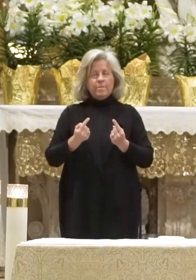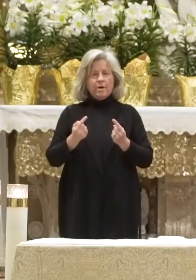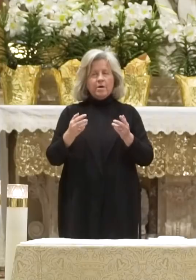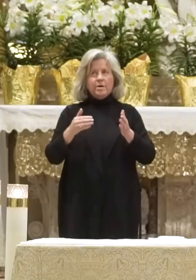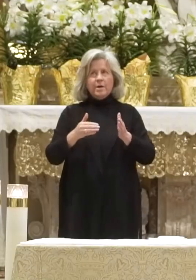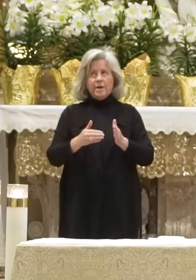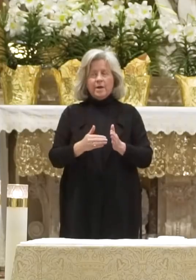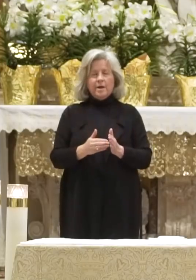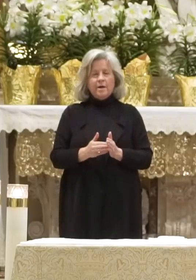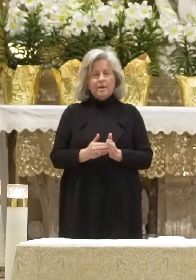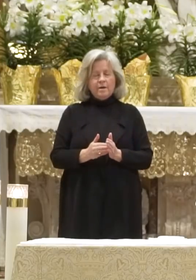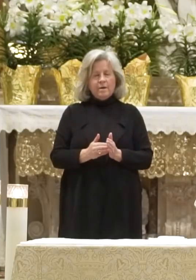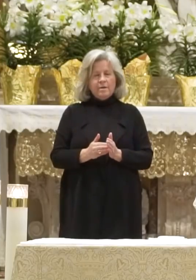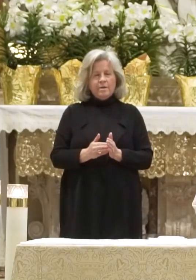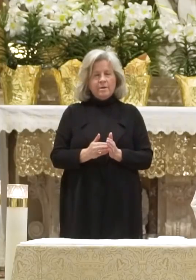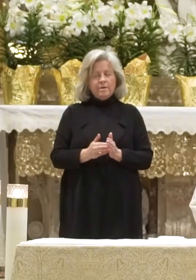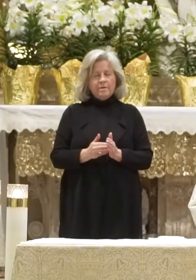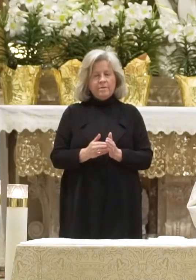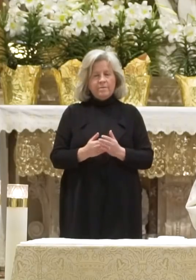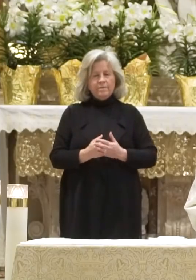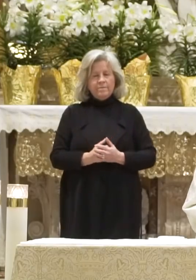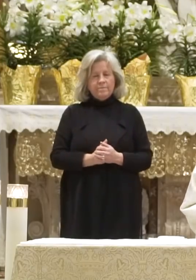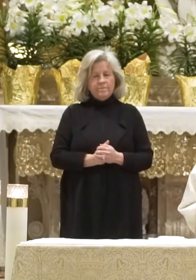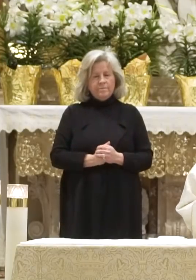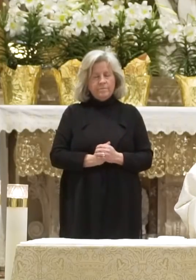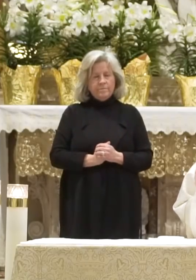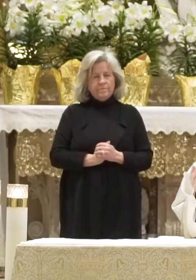come again.